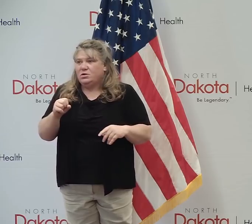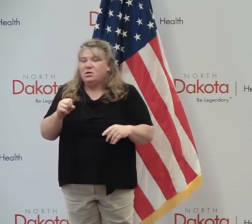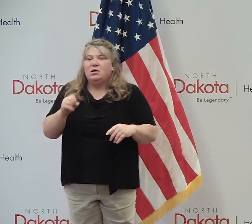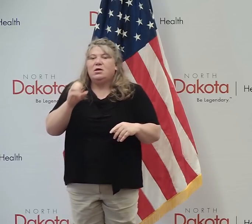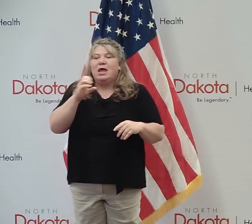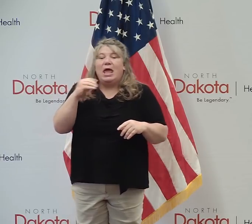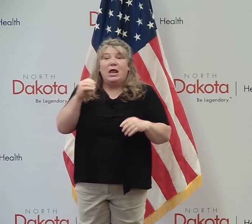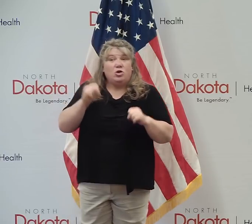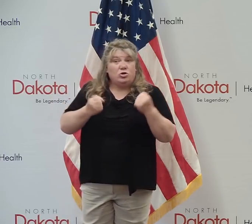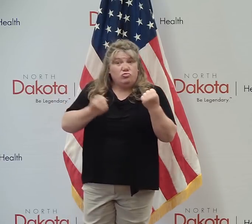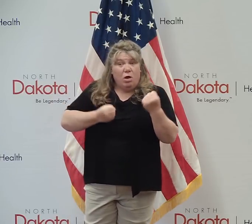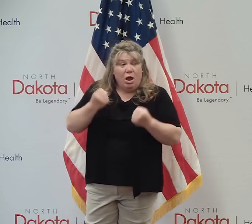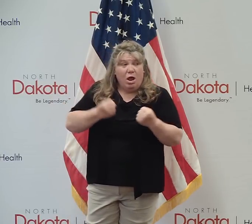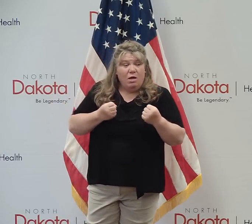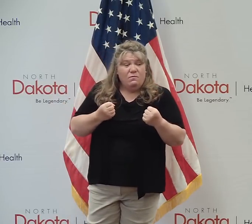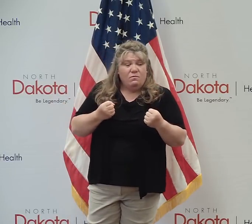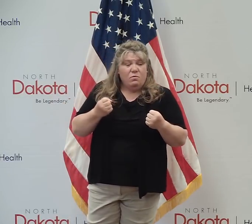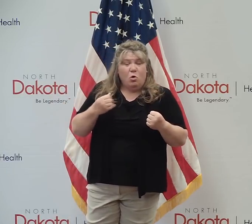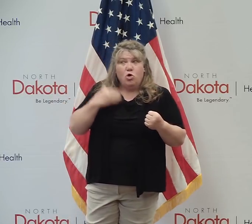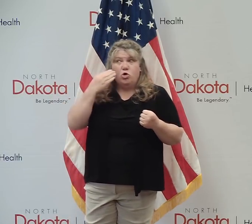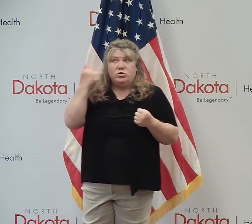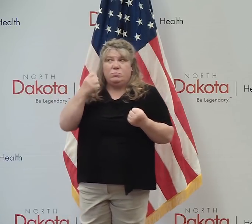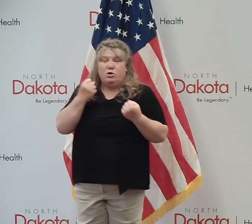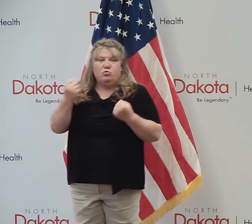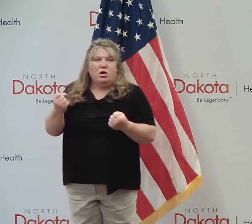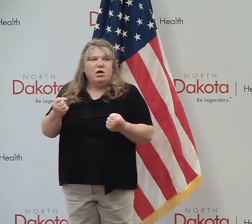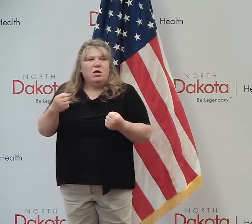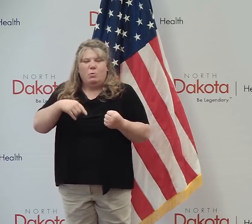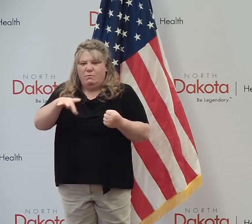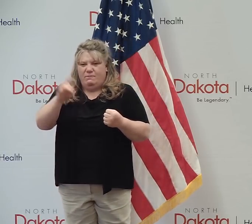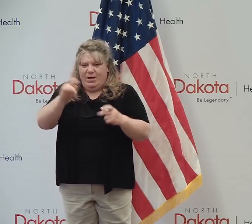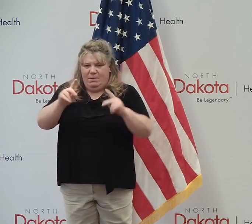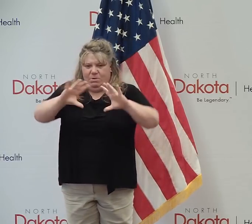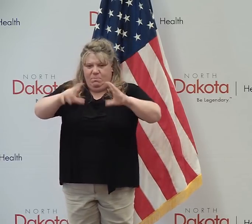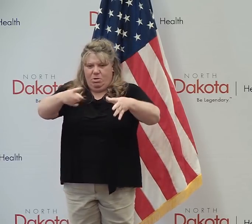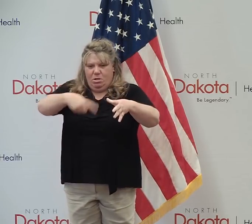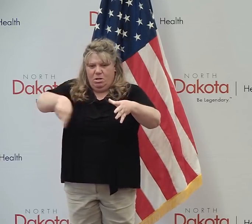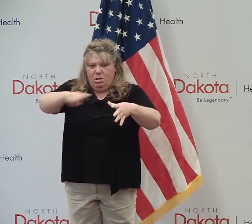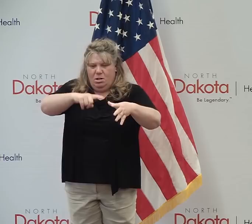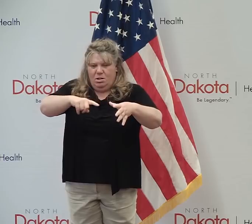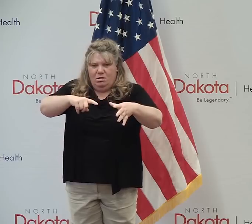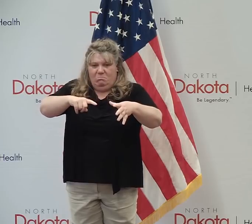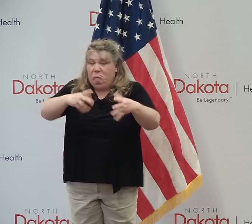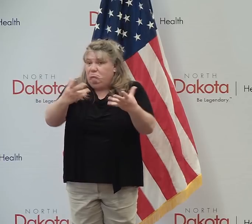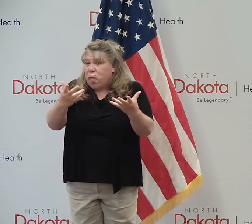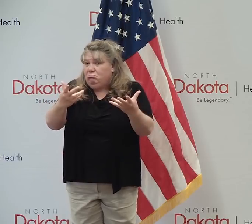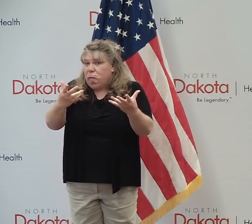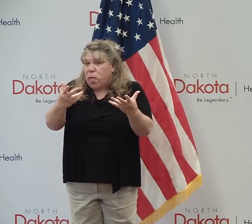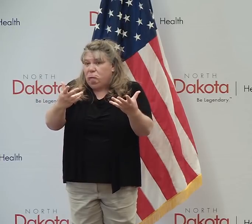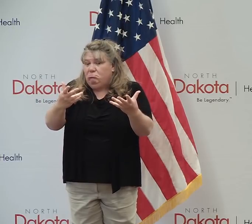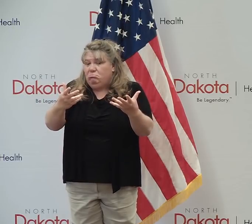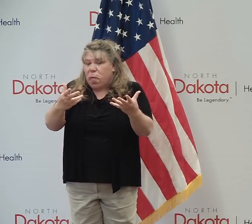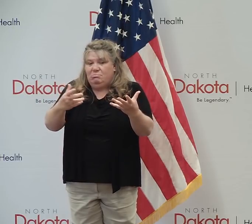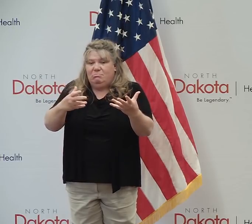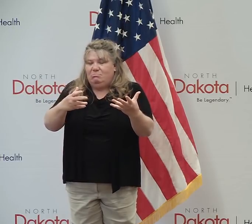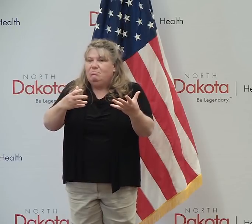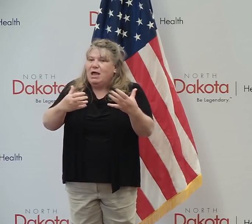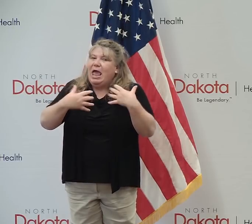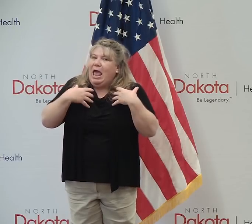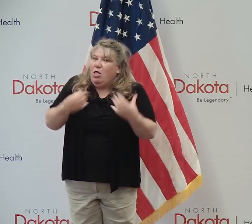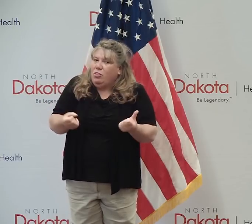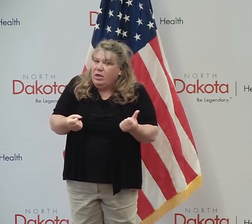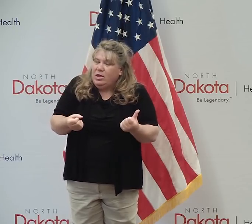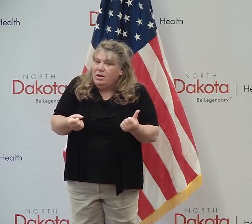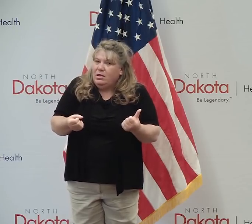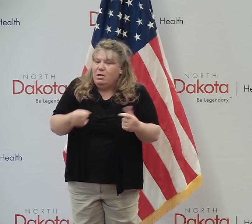then, and could drive or had someone that could drive them. So we were hitting a percent of the population, which was maybe not the folks that were the most